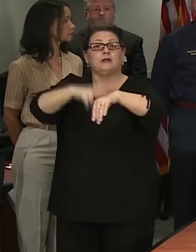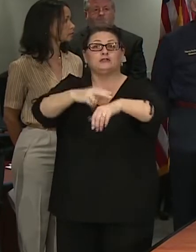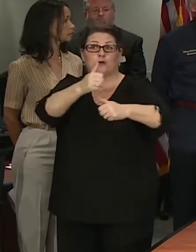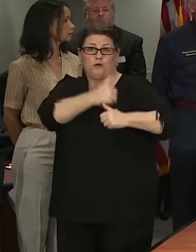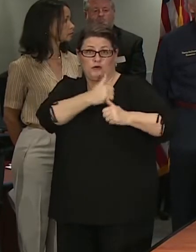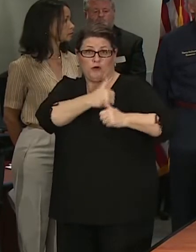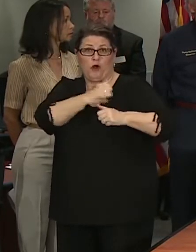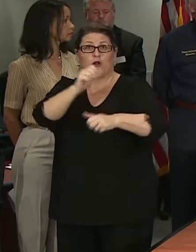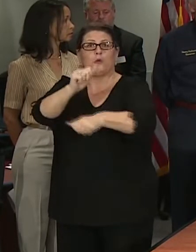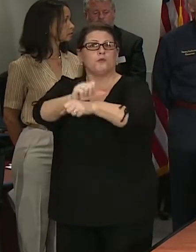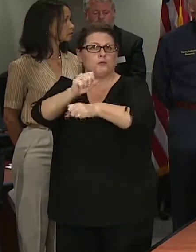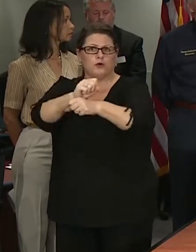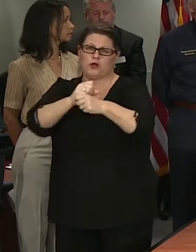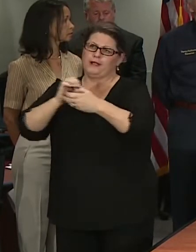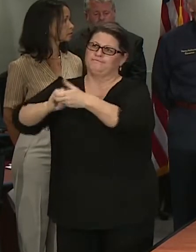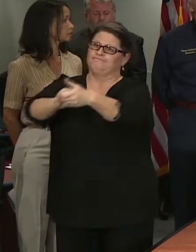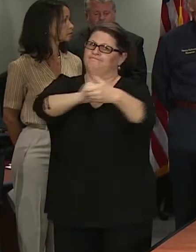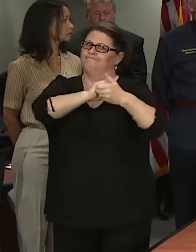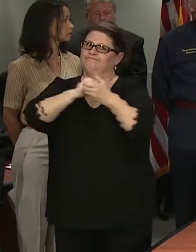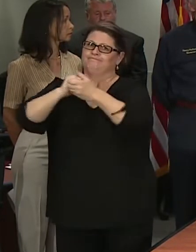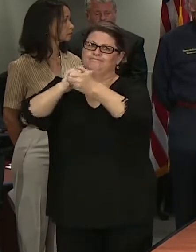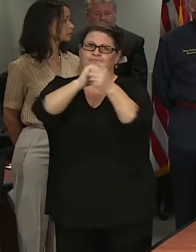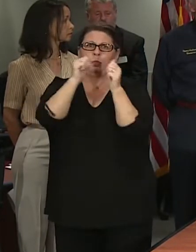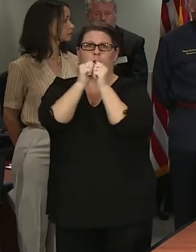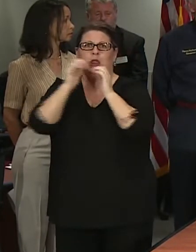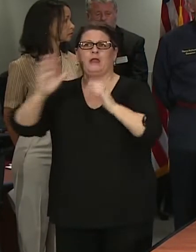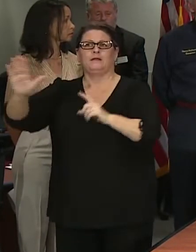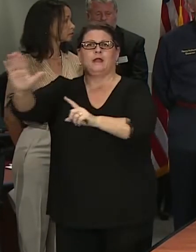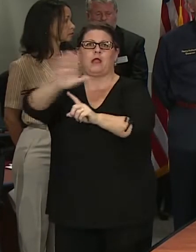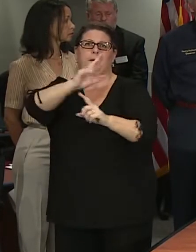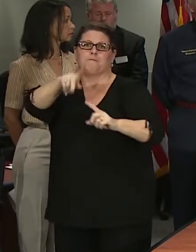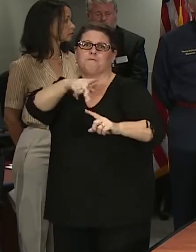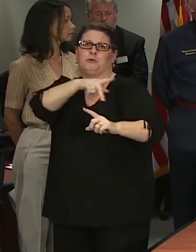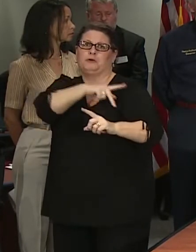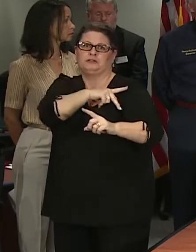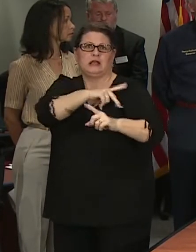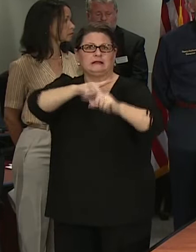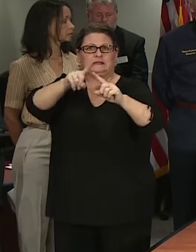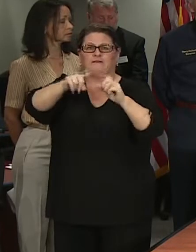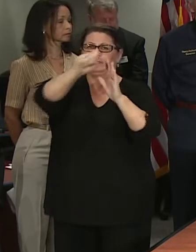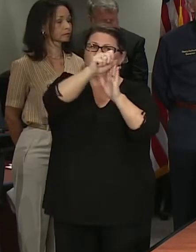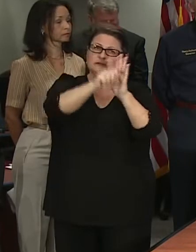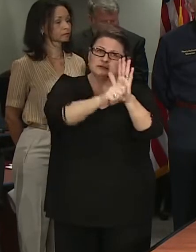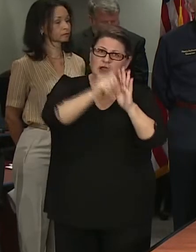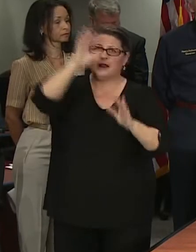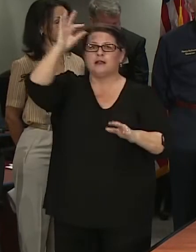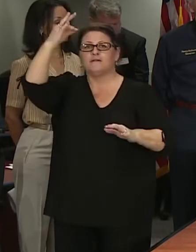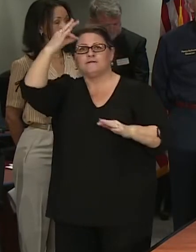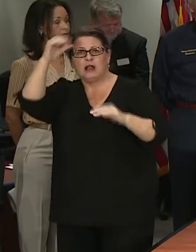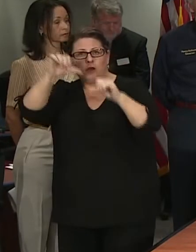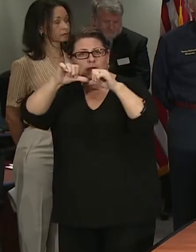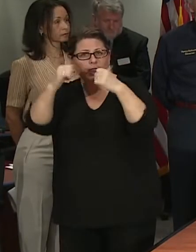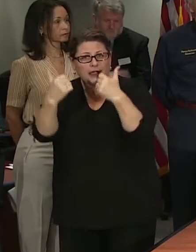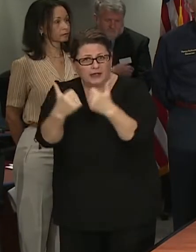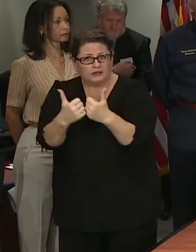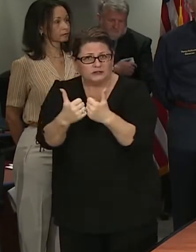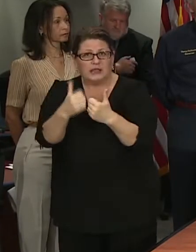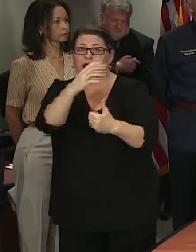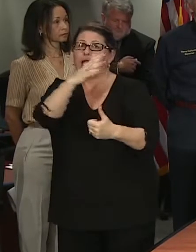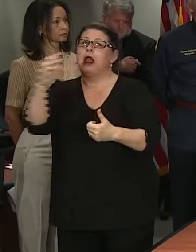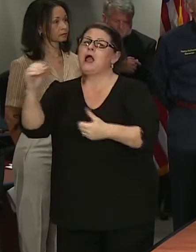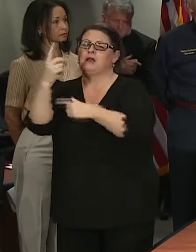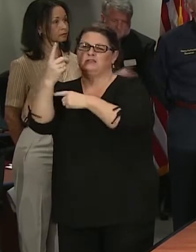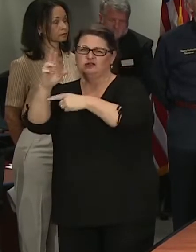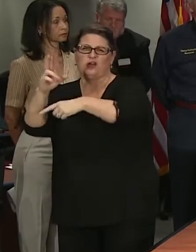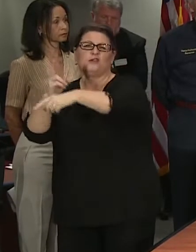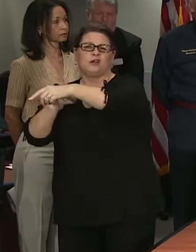been working with a strong coalition of personnel comprised of various state and federal agencies and our healthcare